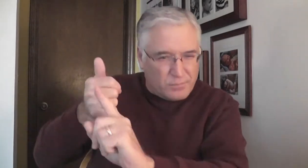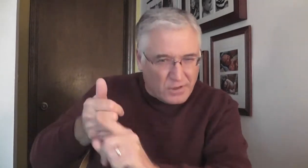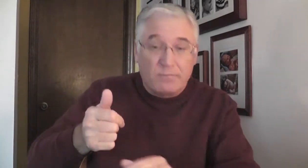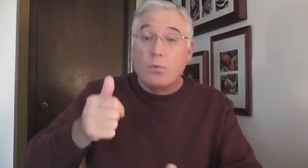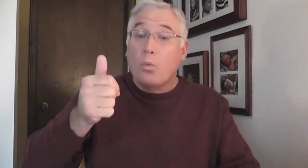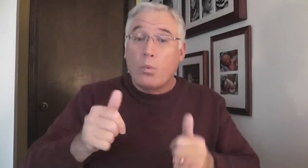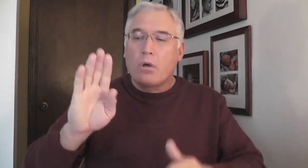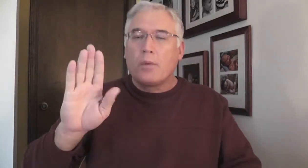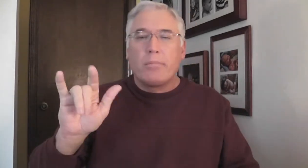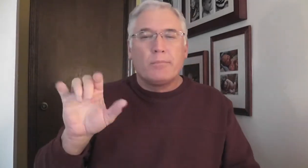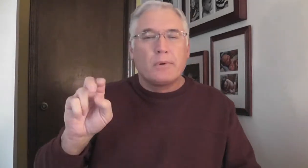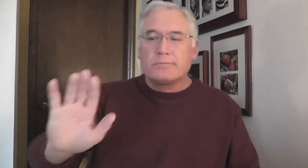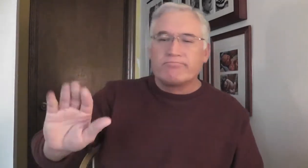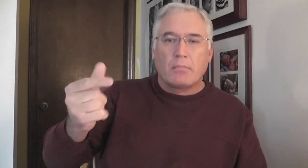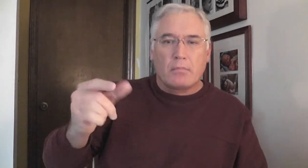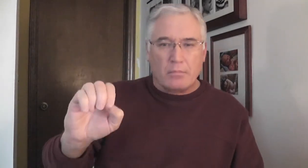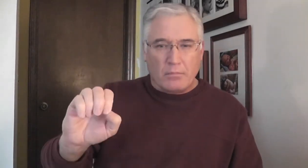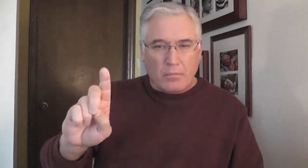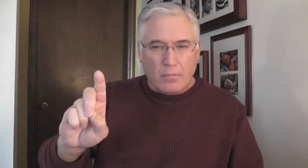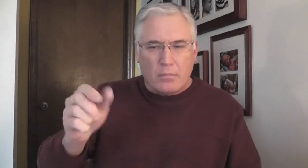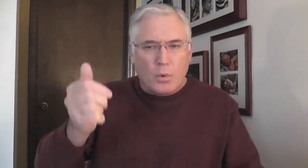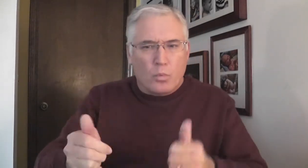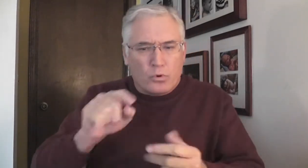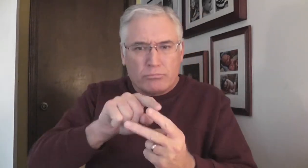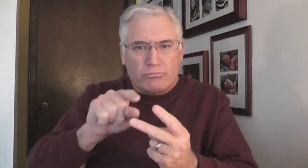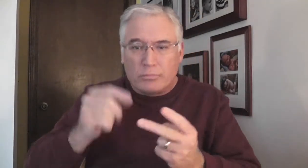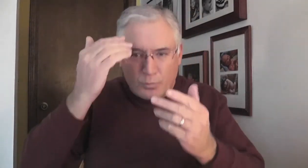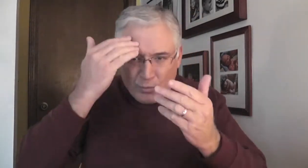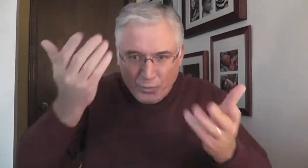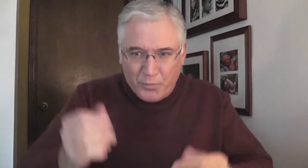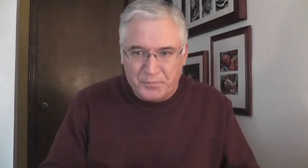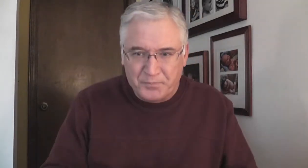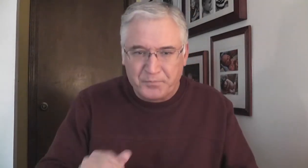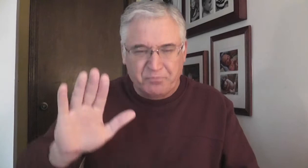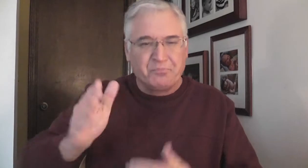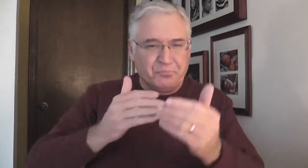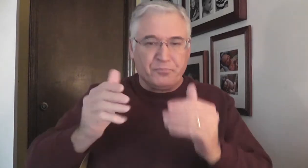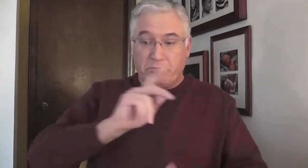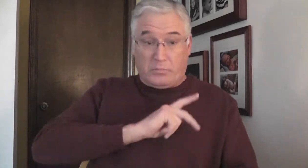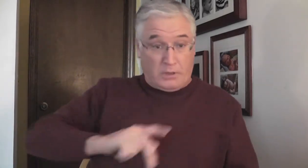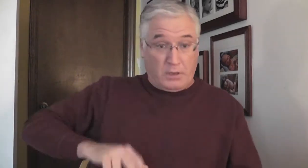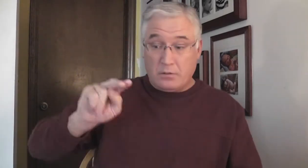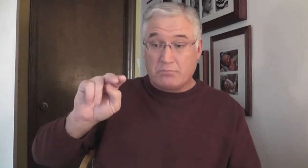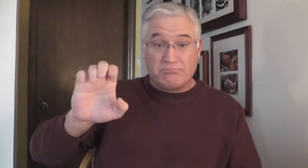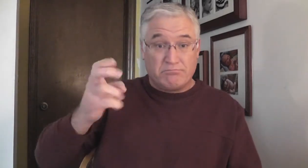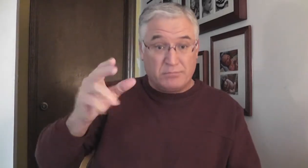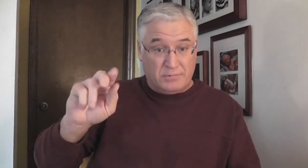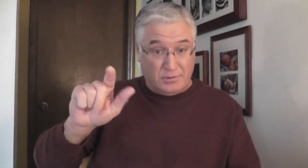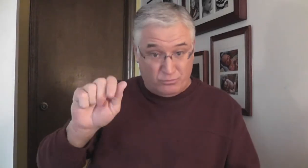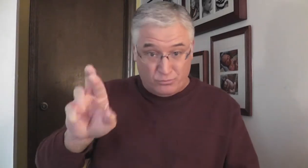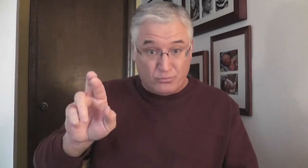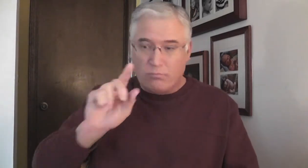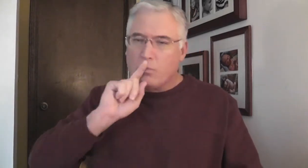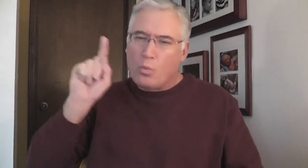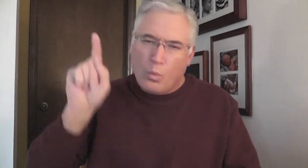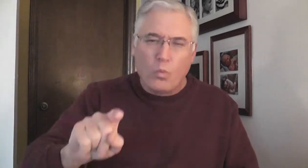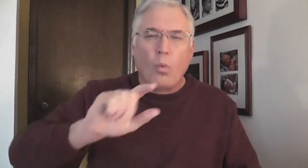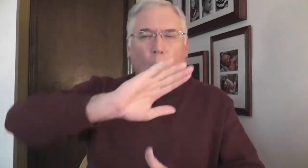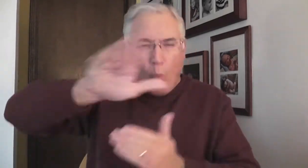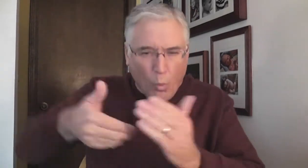like the king himself, or if it was an image of their king, that their god that they worshiped there. We're not sure about